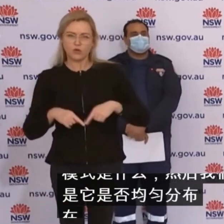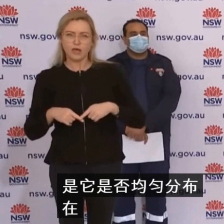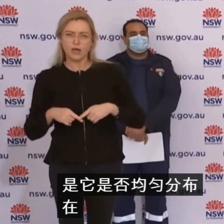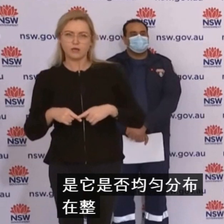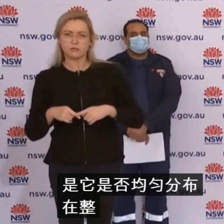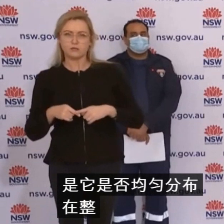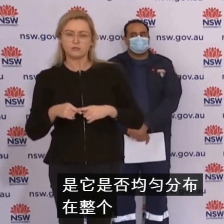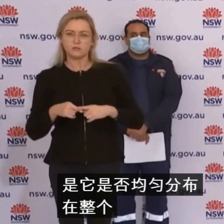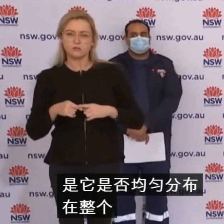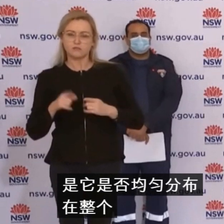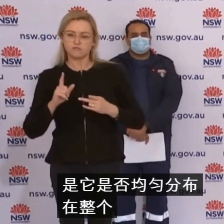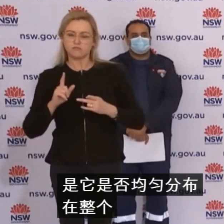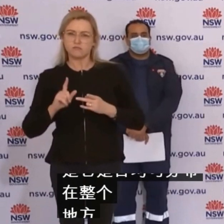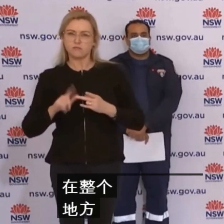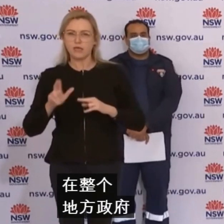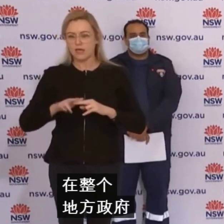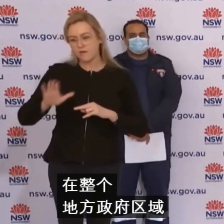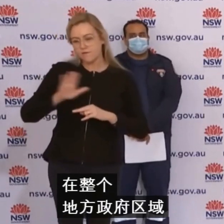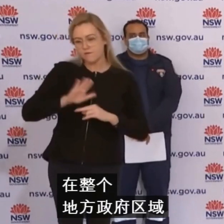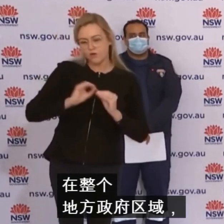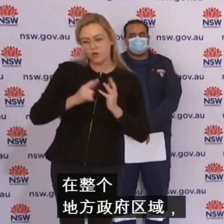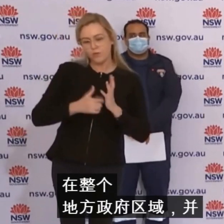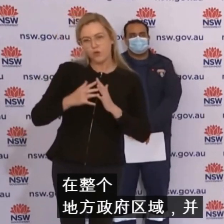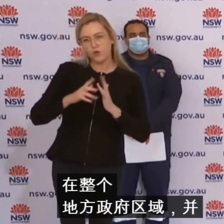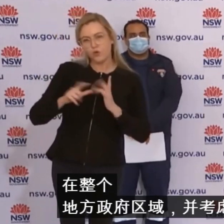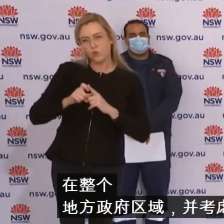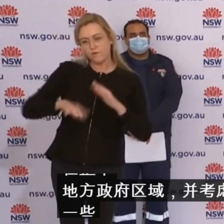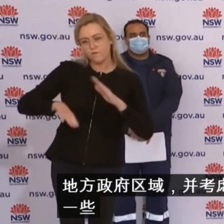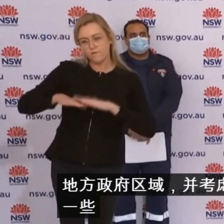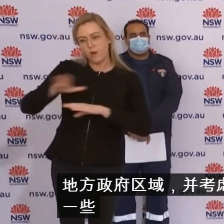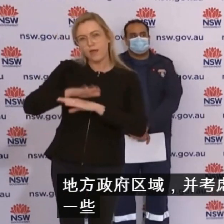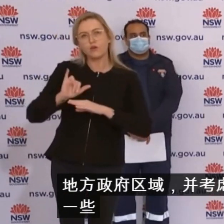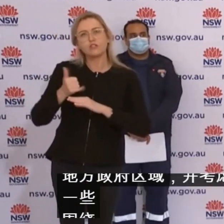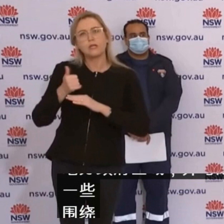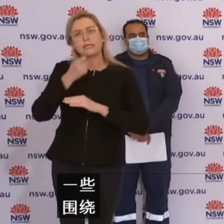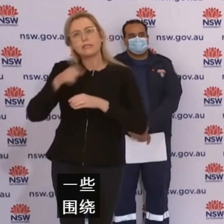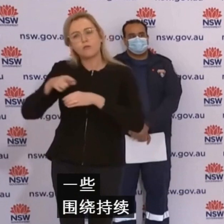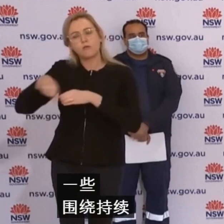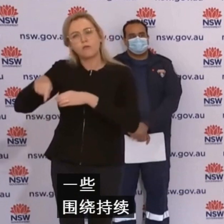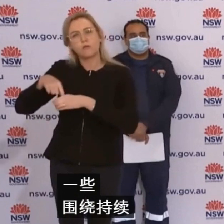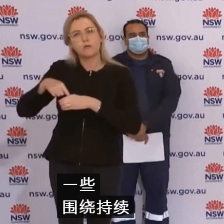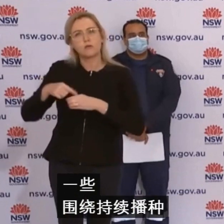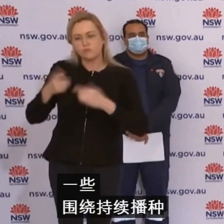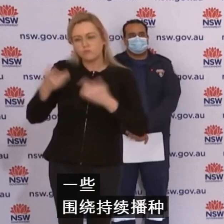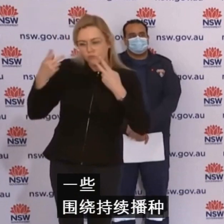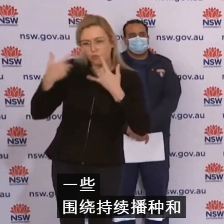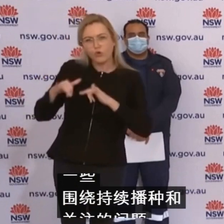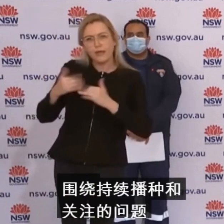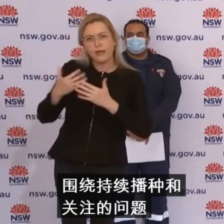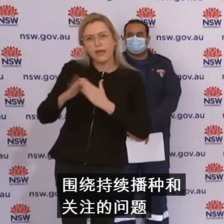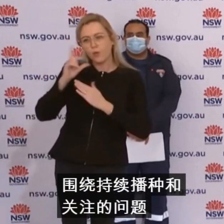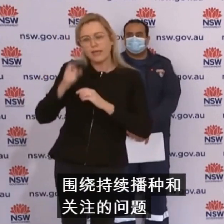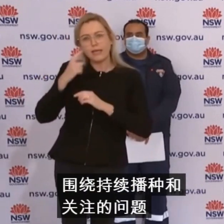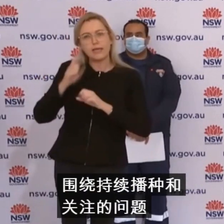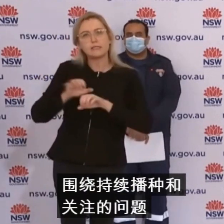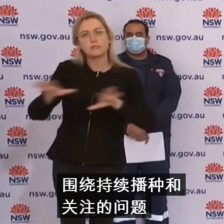distributed across the local government area, and think about some of those issues around ongoing seeding and